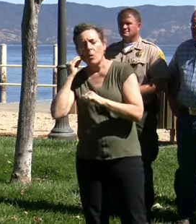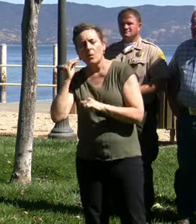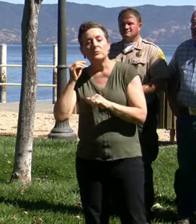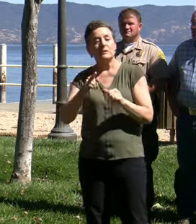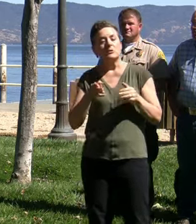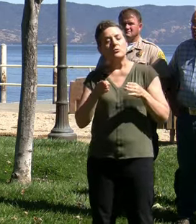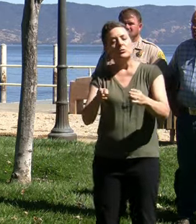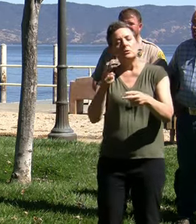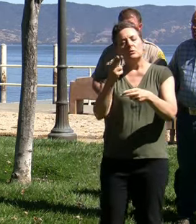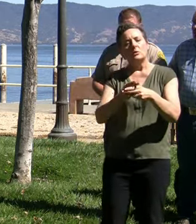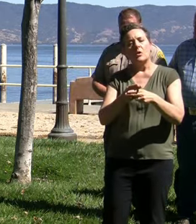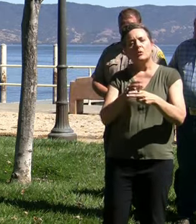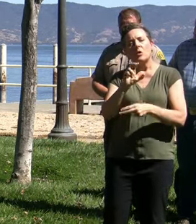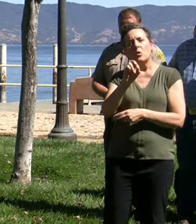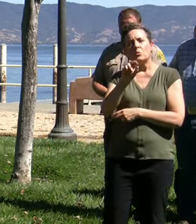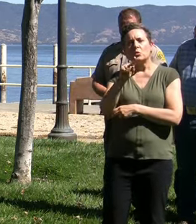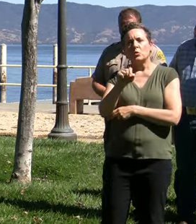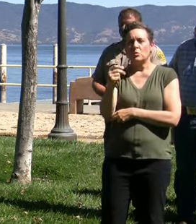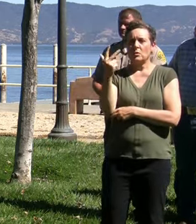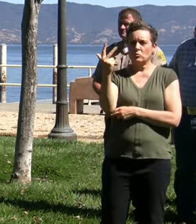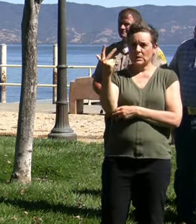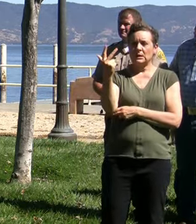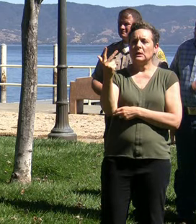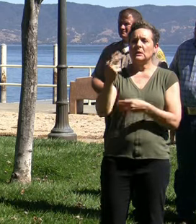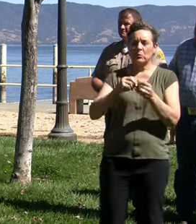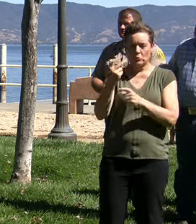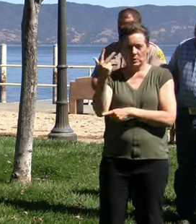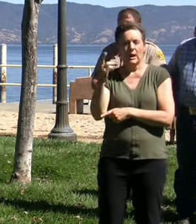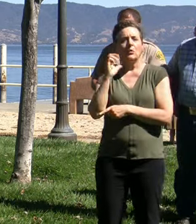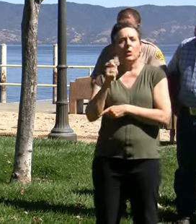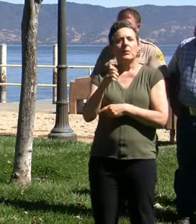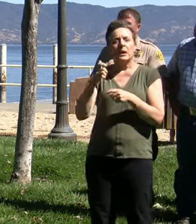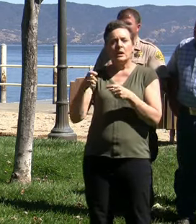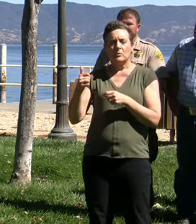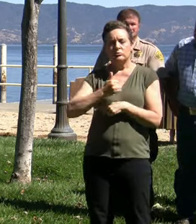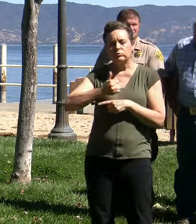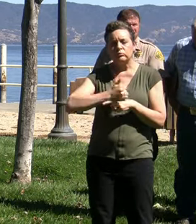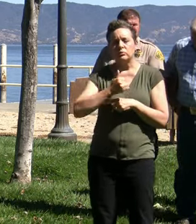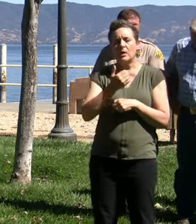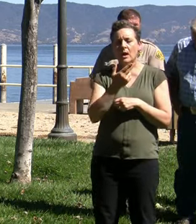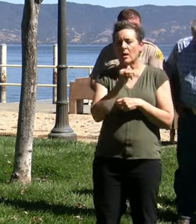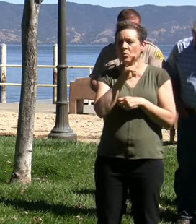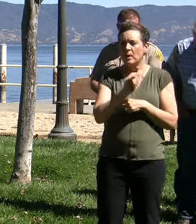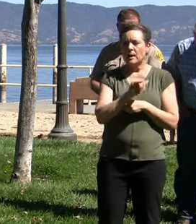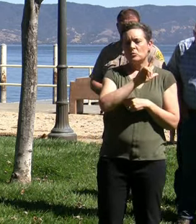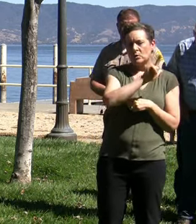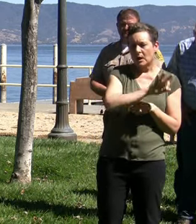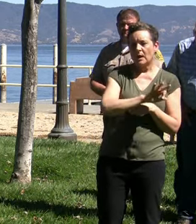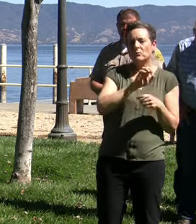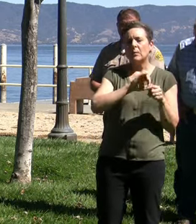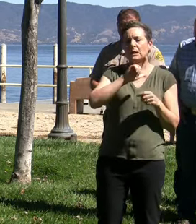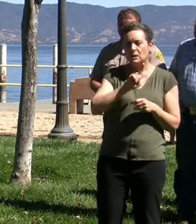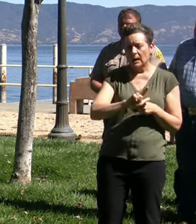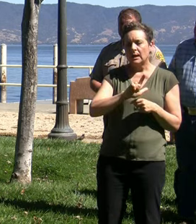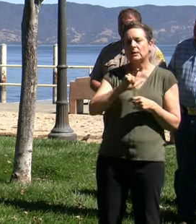called Route 3, and it will be on Highway 29, from Clear Lake to Deer Park and Hidden